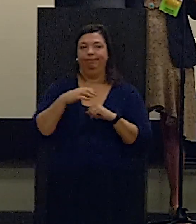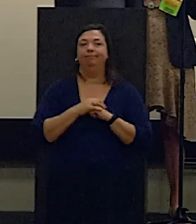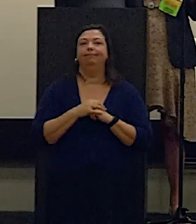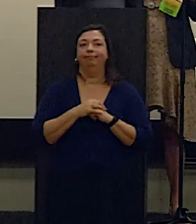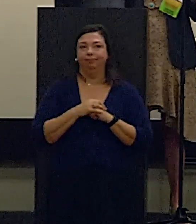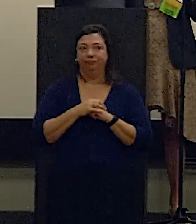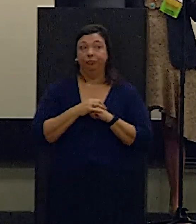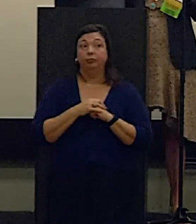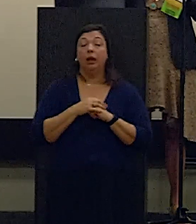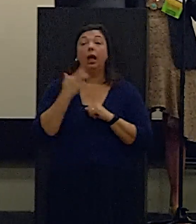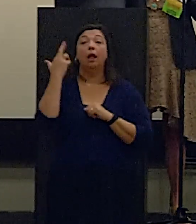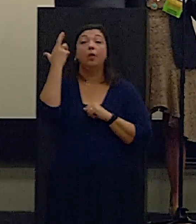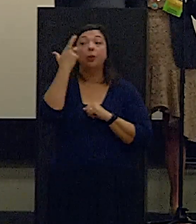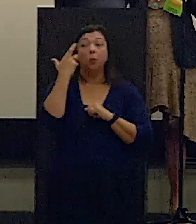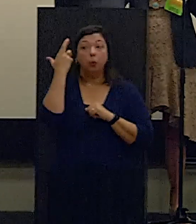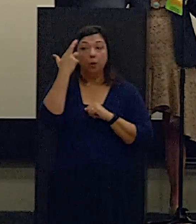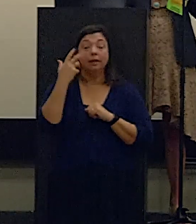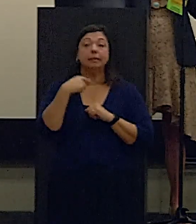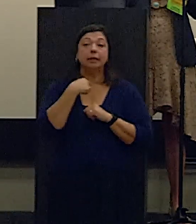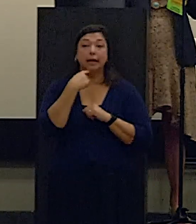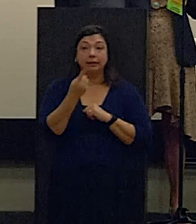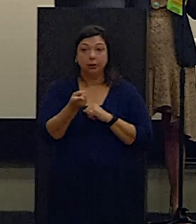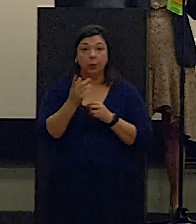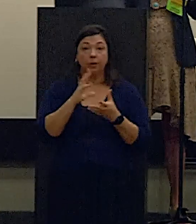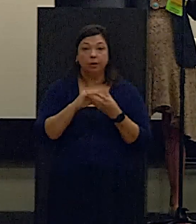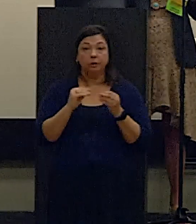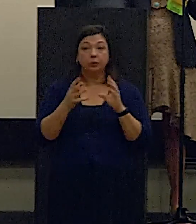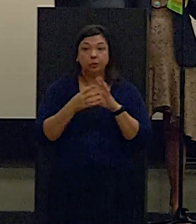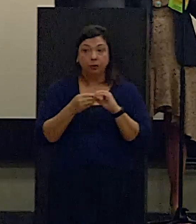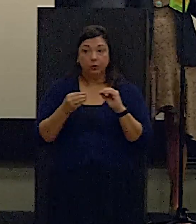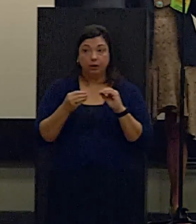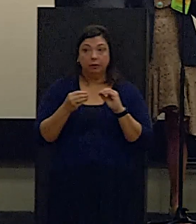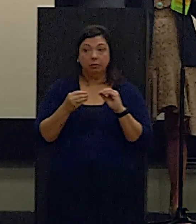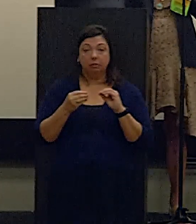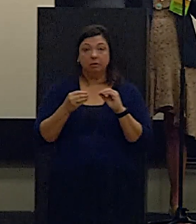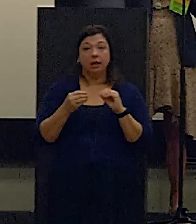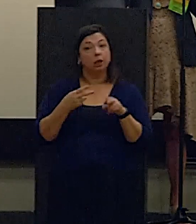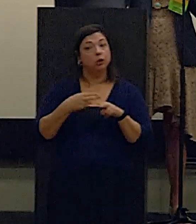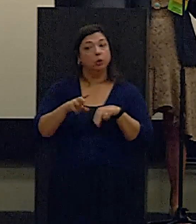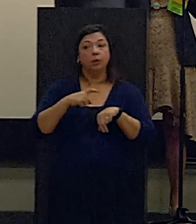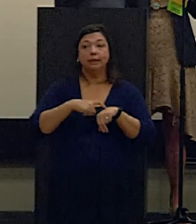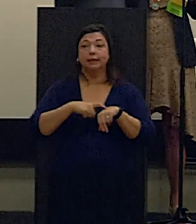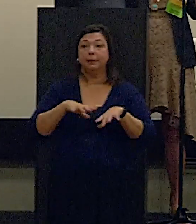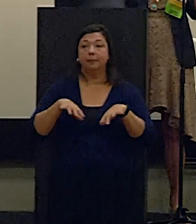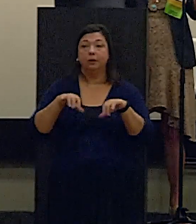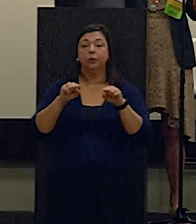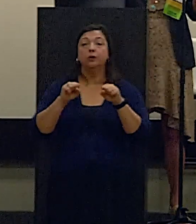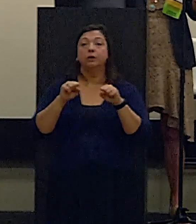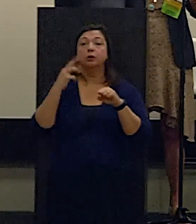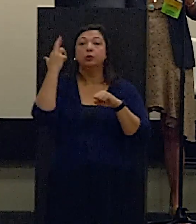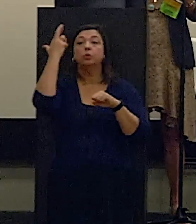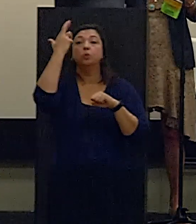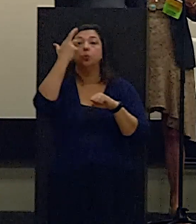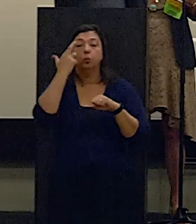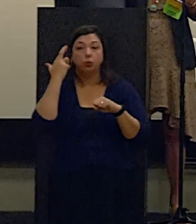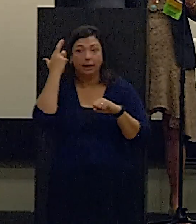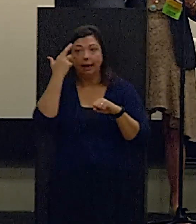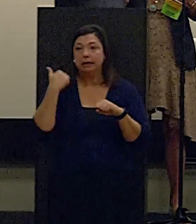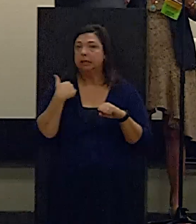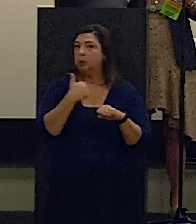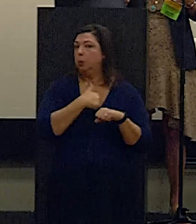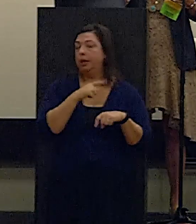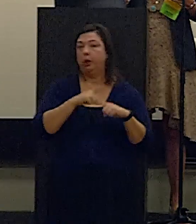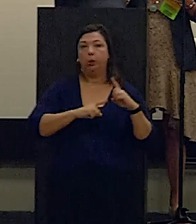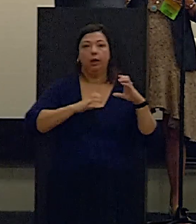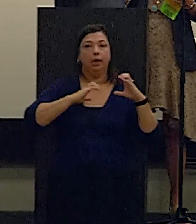And I tell you this because it took us not very long to realize we were not able